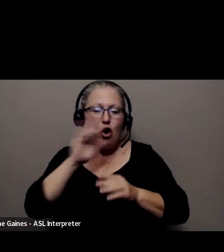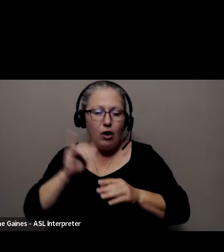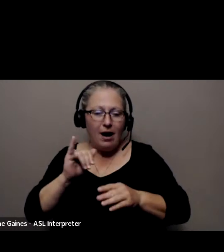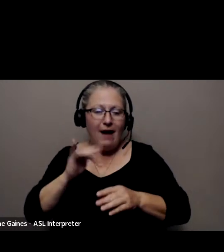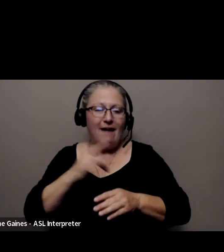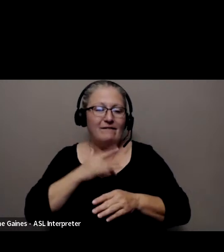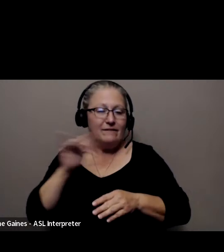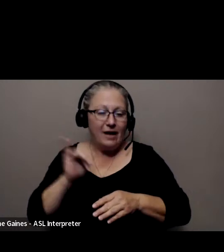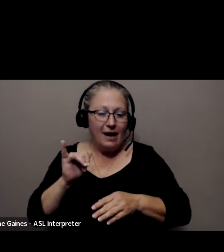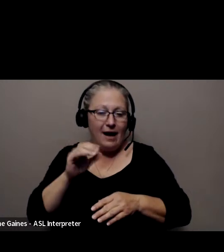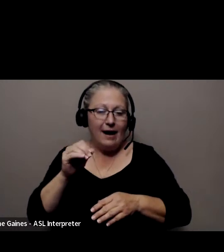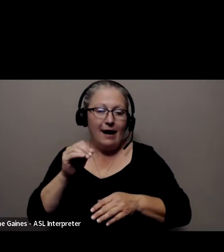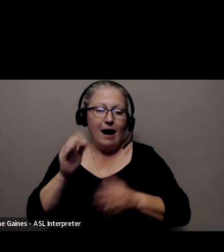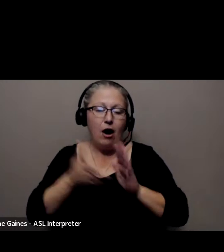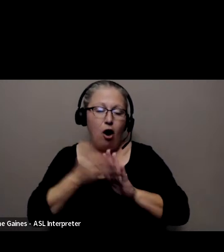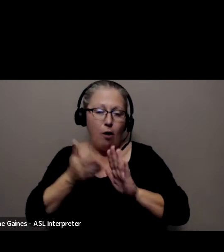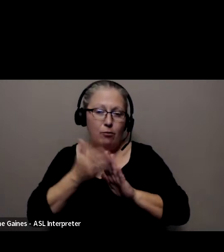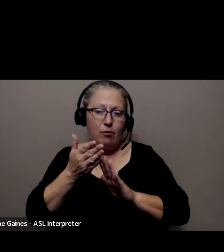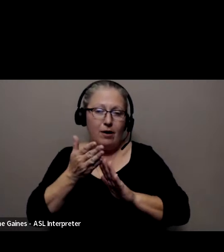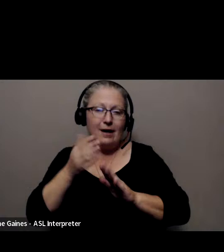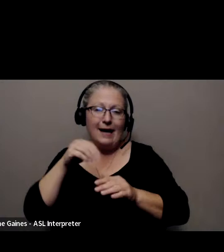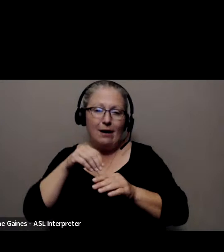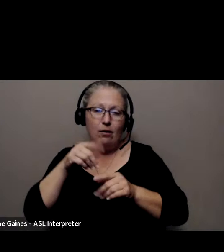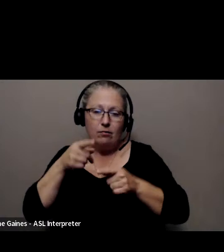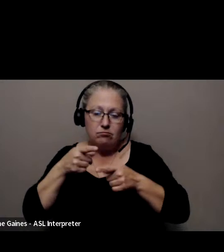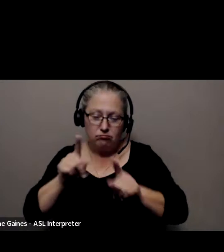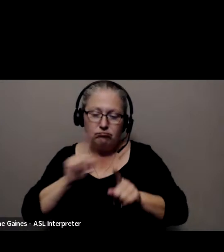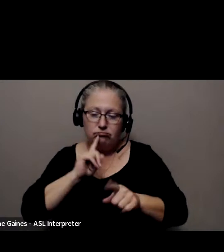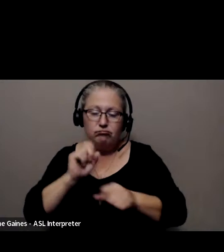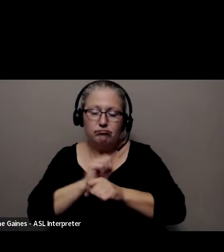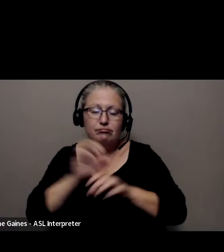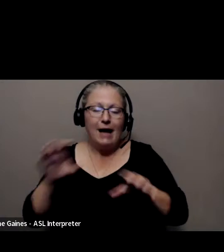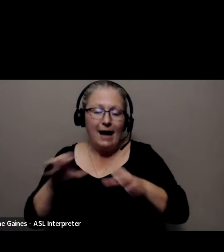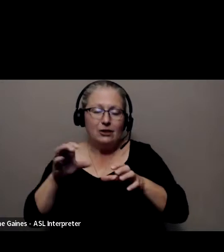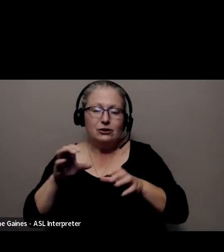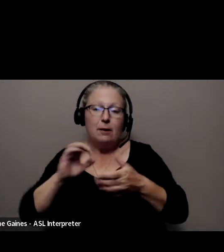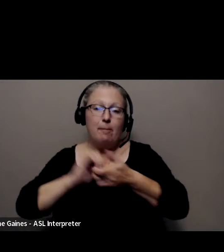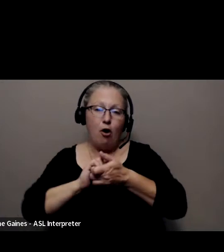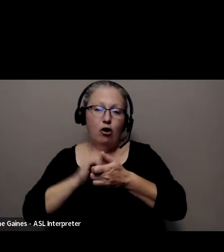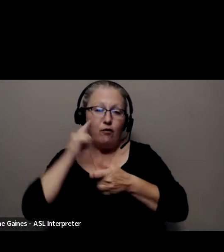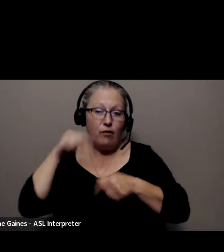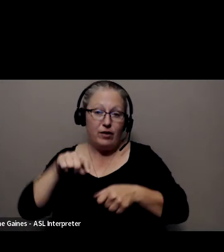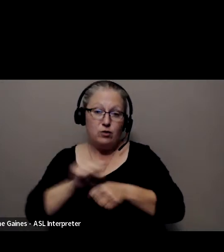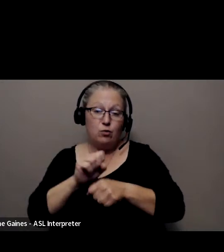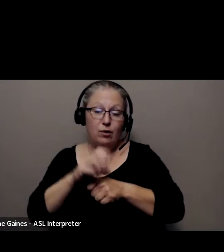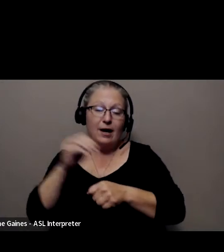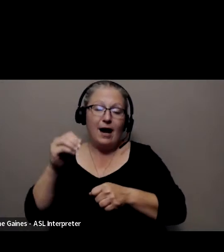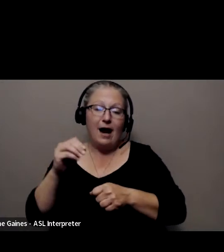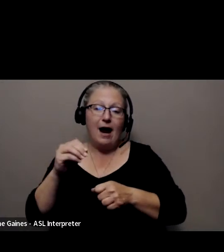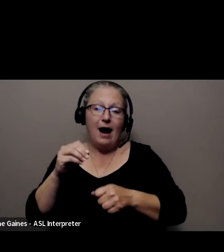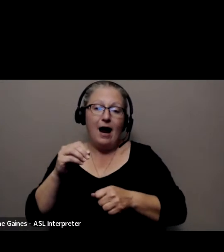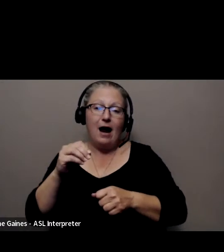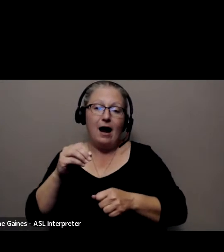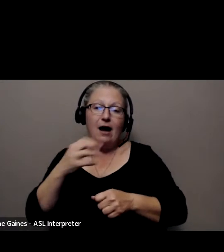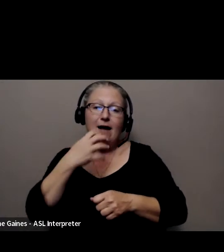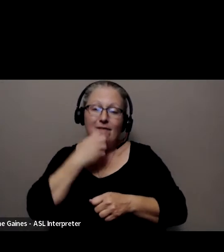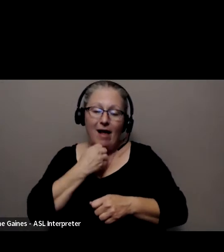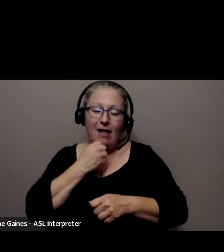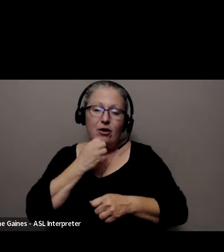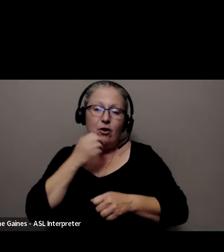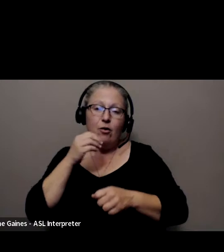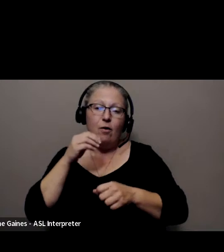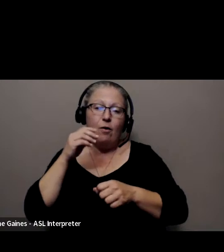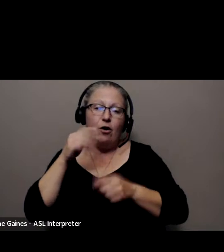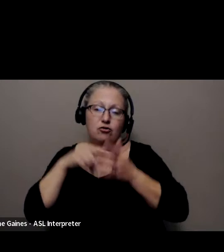like, and operates like in action. For being a partner in this work and instilling in us the value and yield of hard